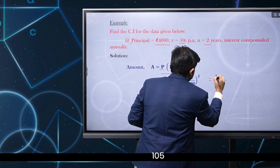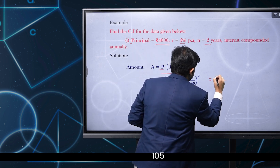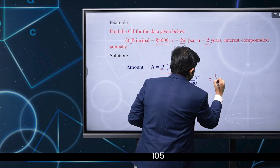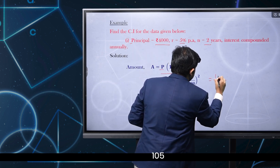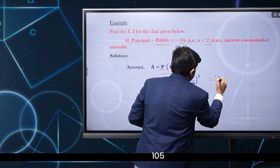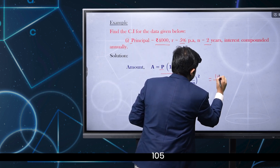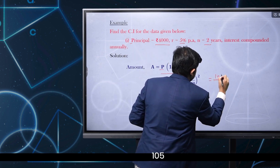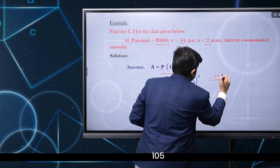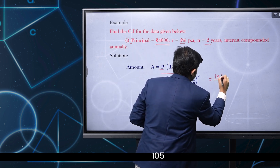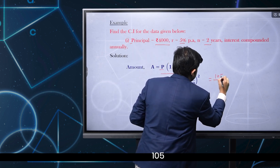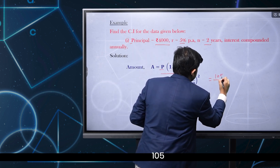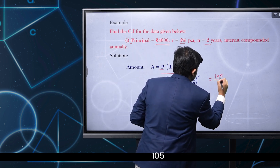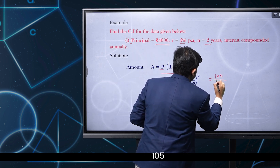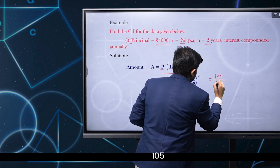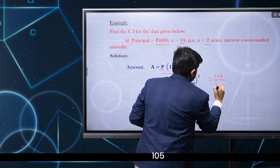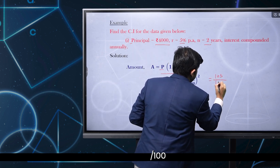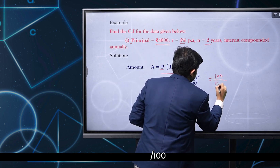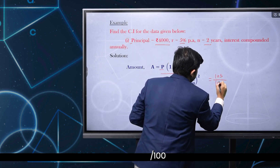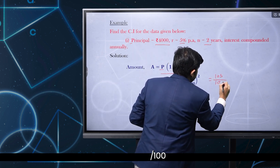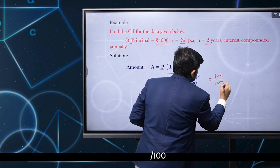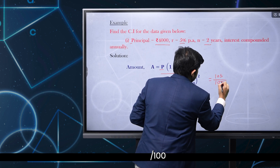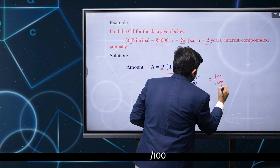105 by 100.